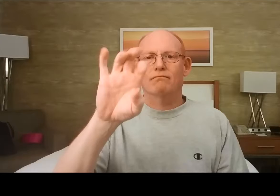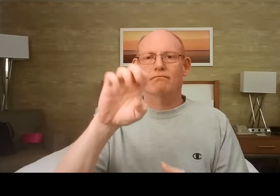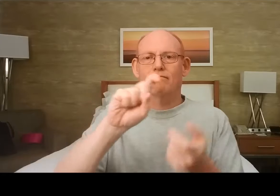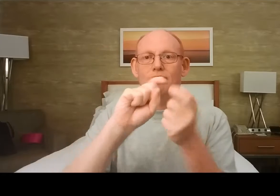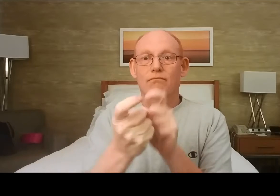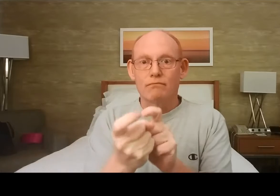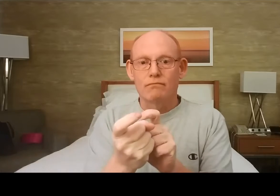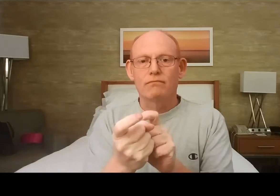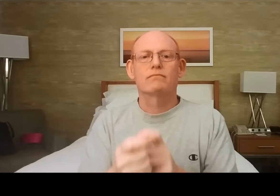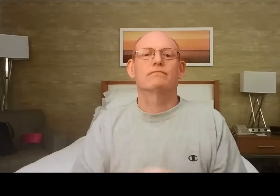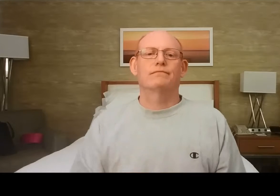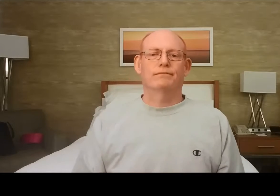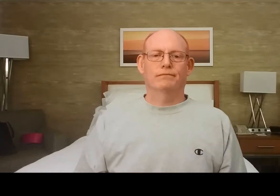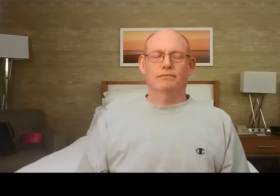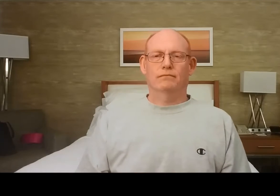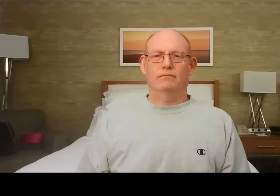or issues around housing,